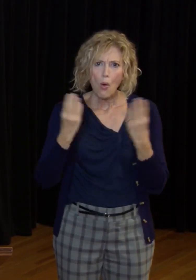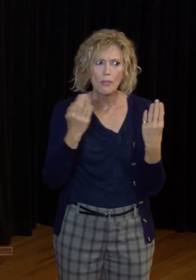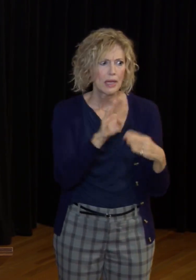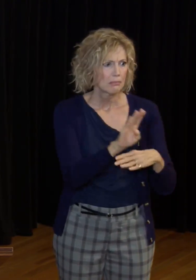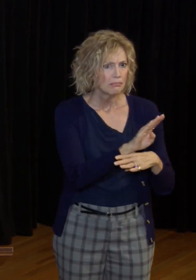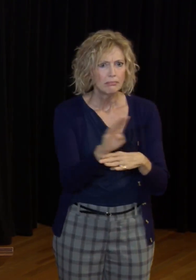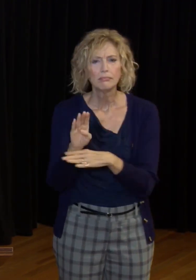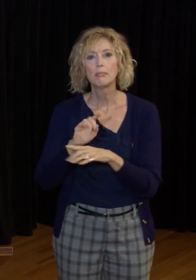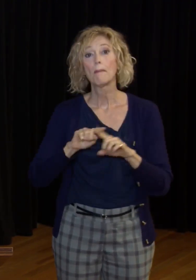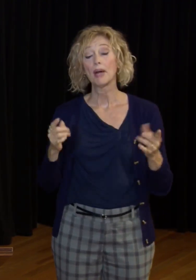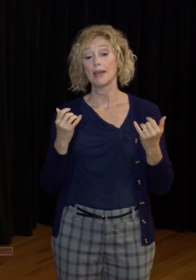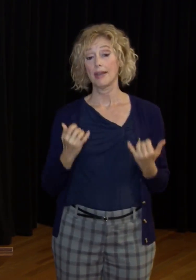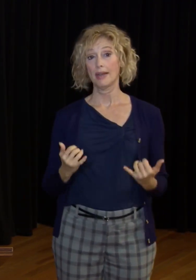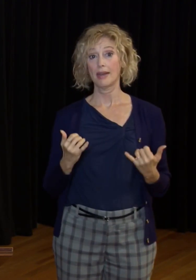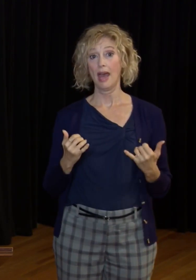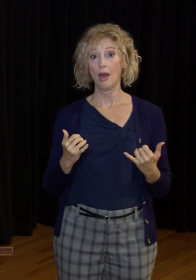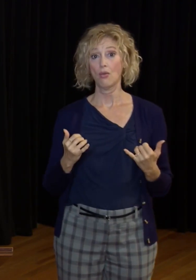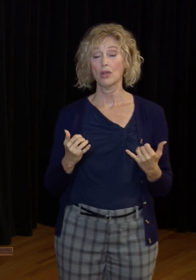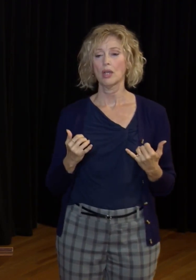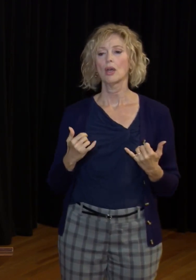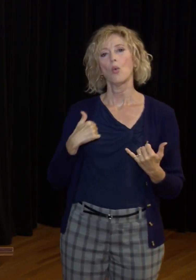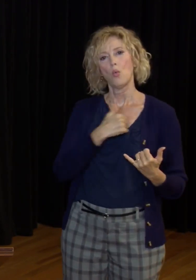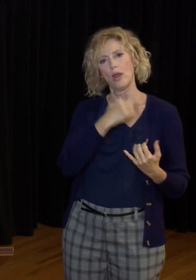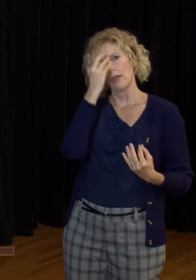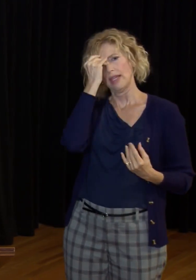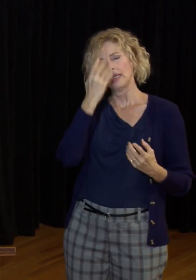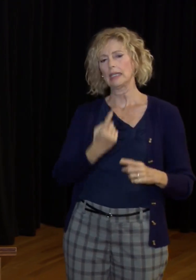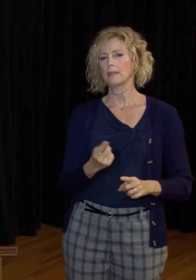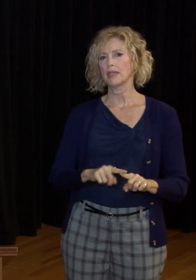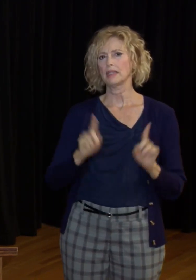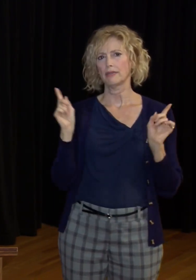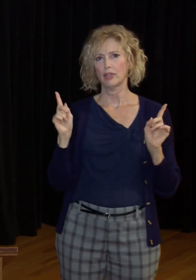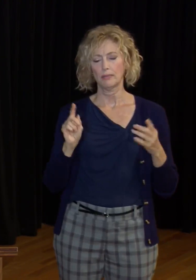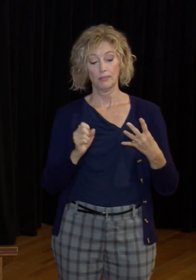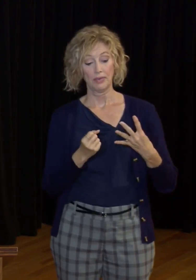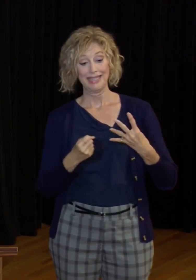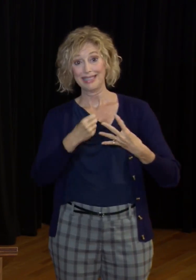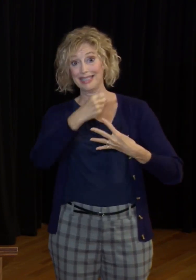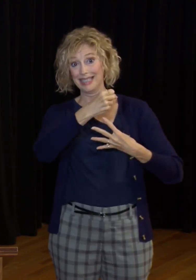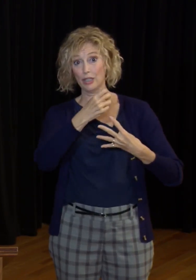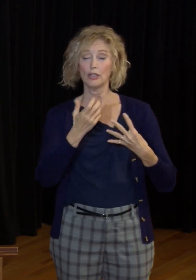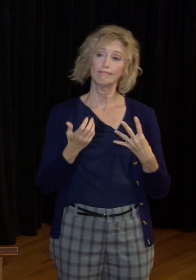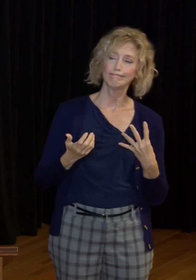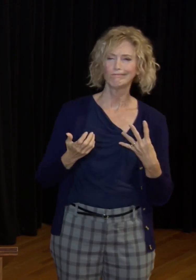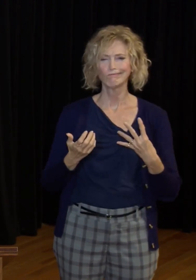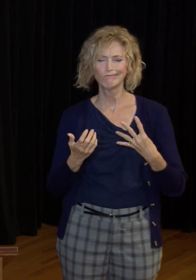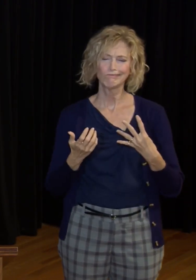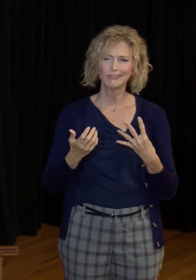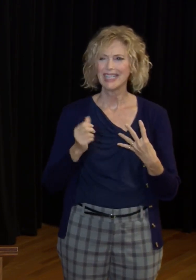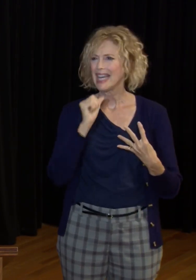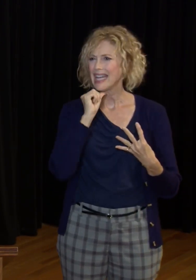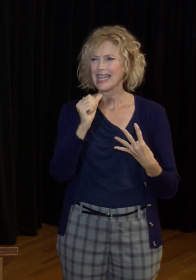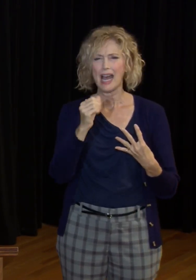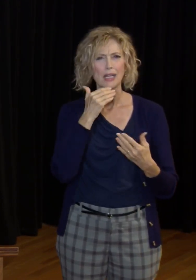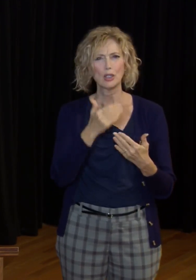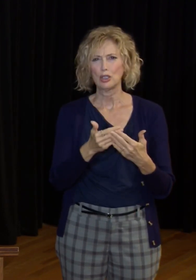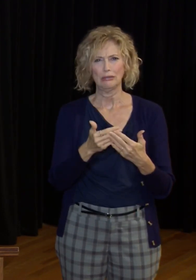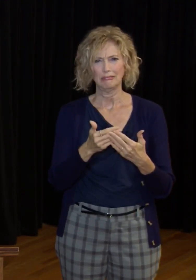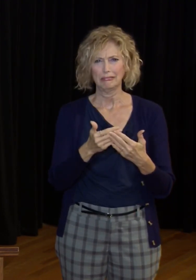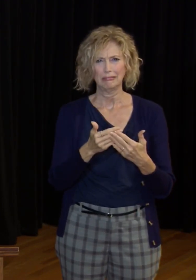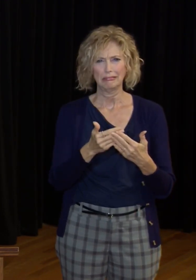to a very different model. The tier model really hasn't been applicable since what I said earlier,